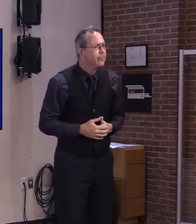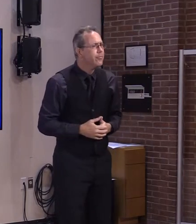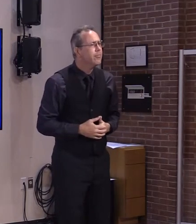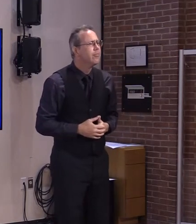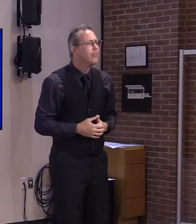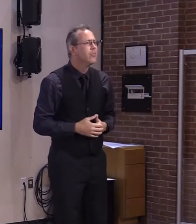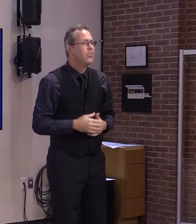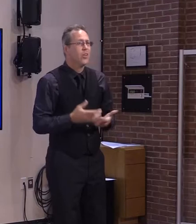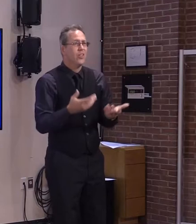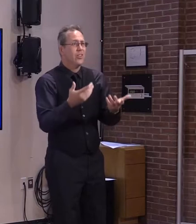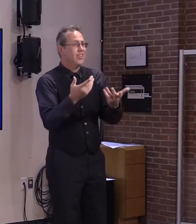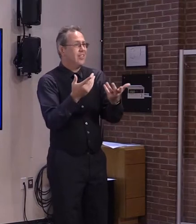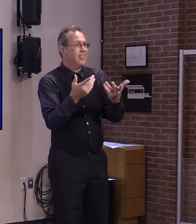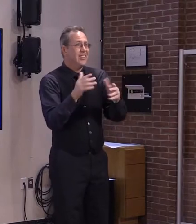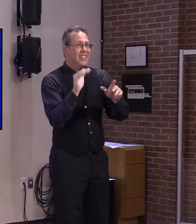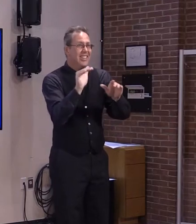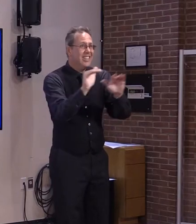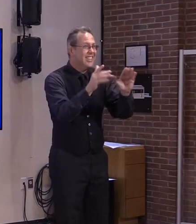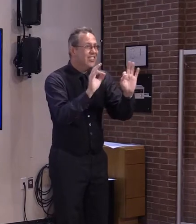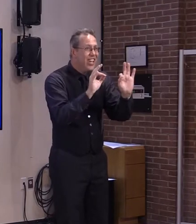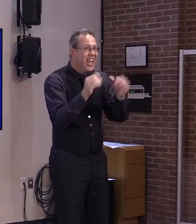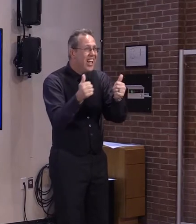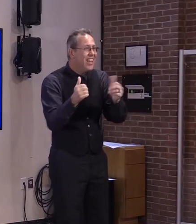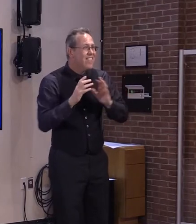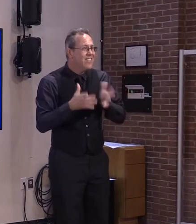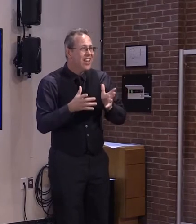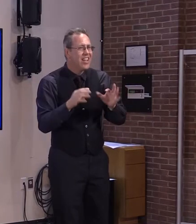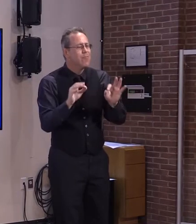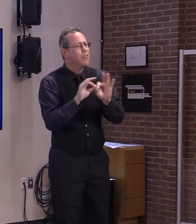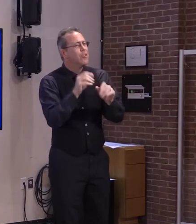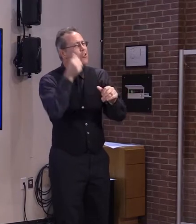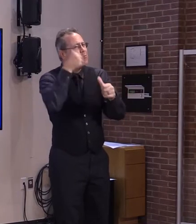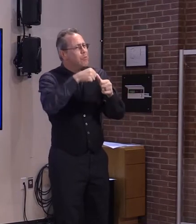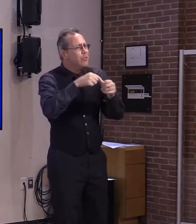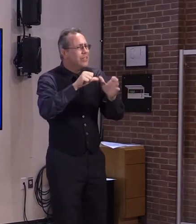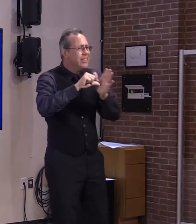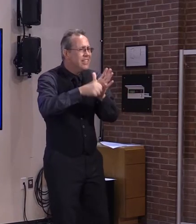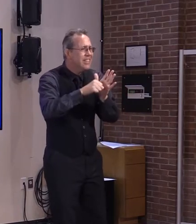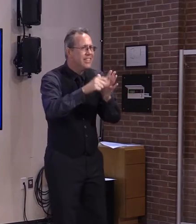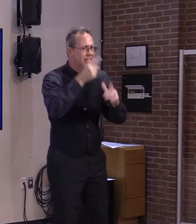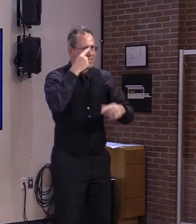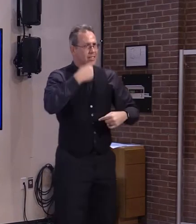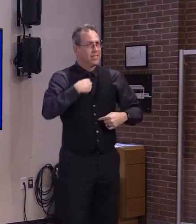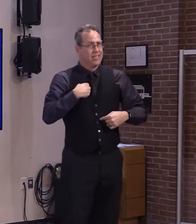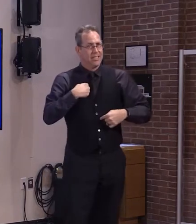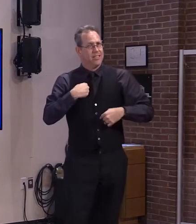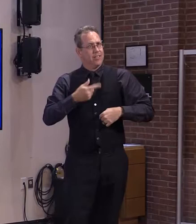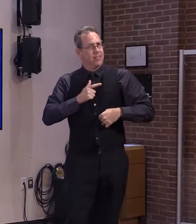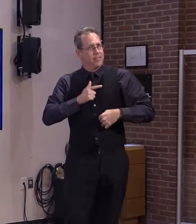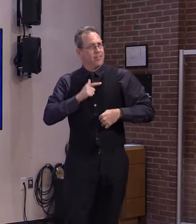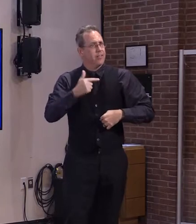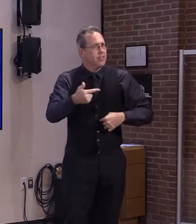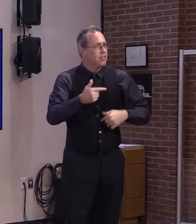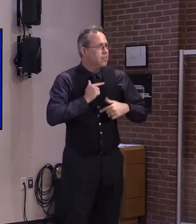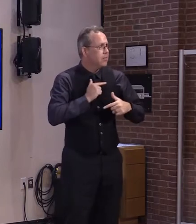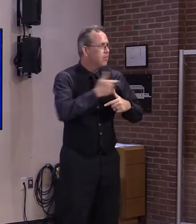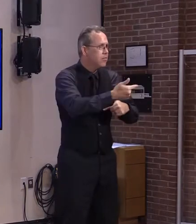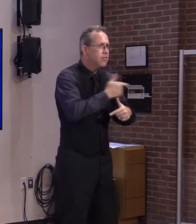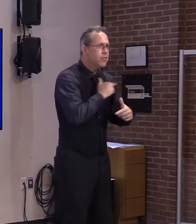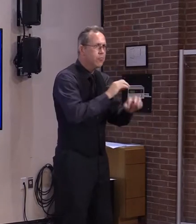vulnerable. But again, all the more reason to go out and protect yourself during the Delta wave by getting